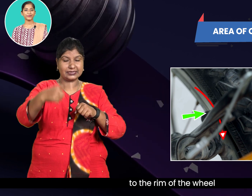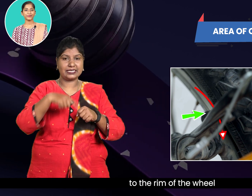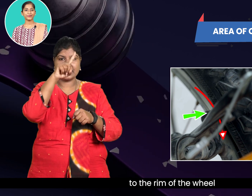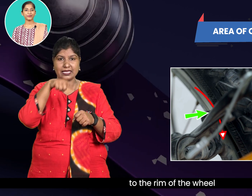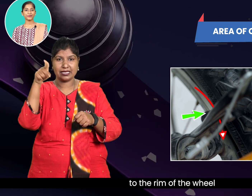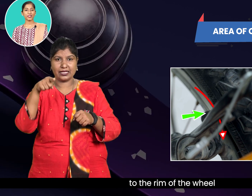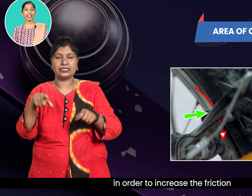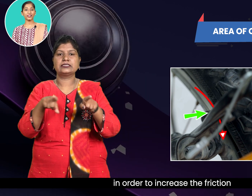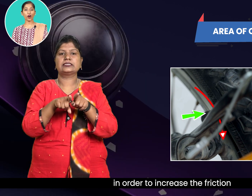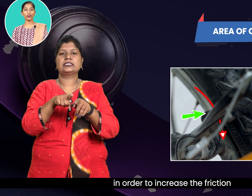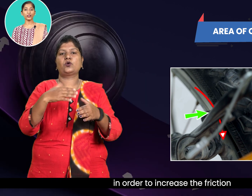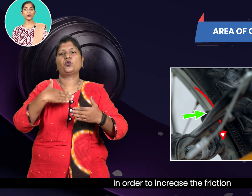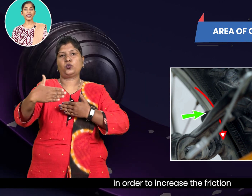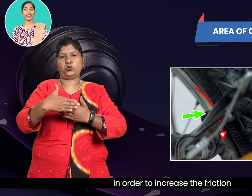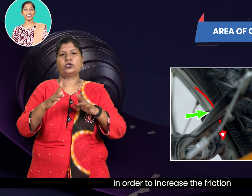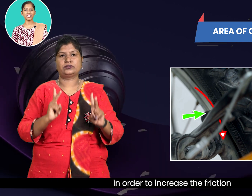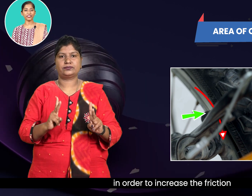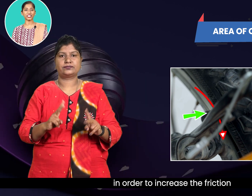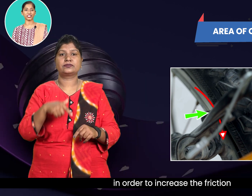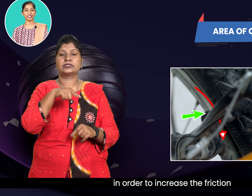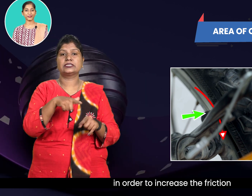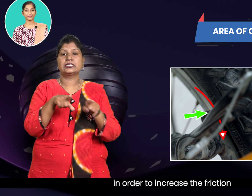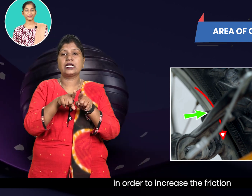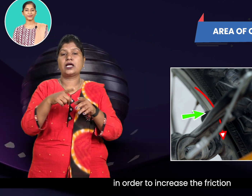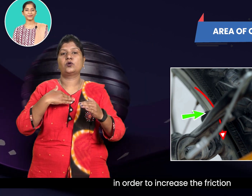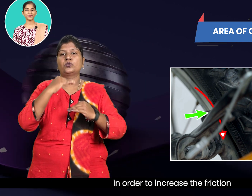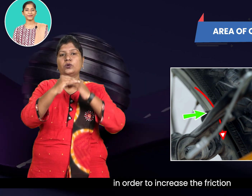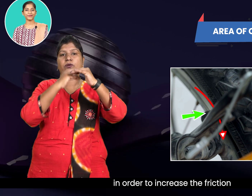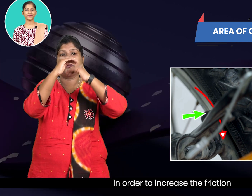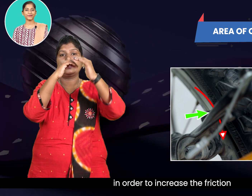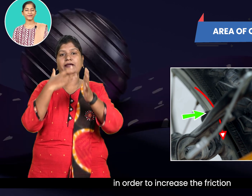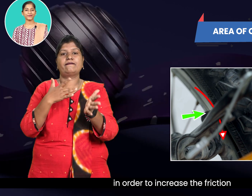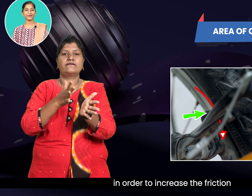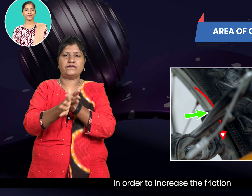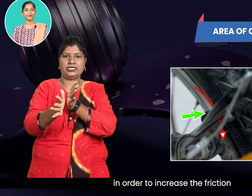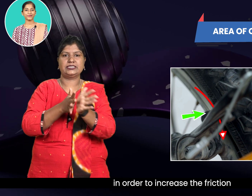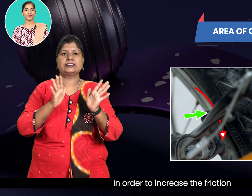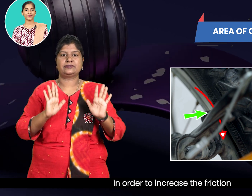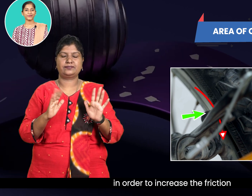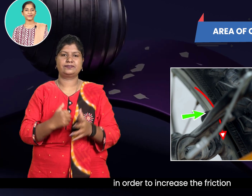In order to increase the friction.